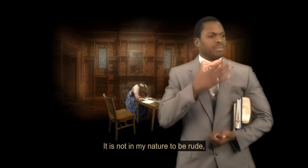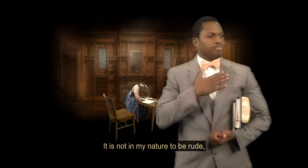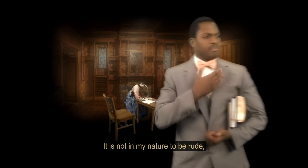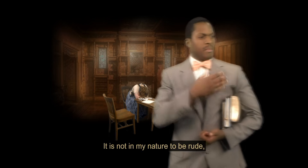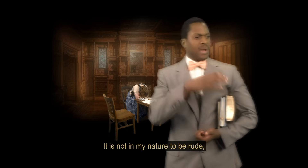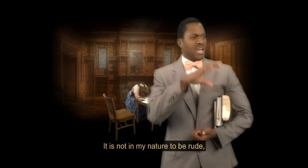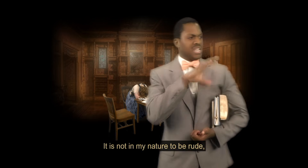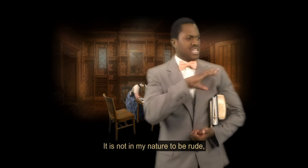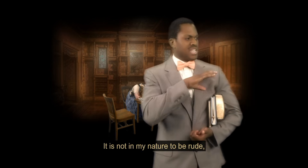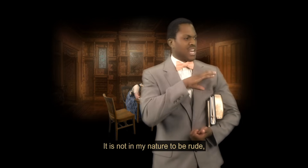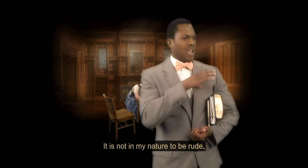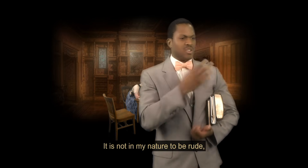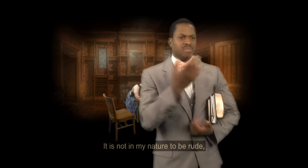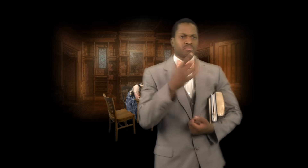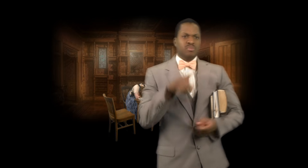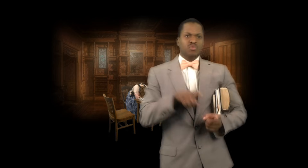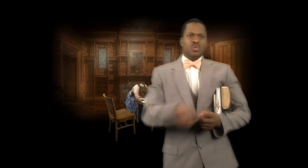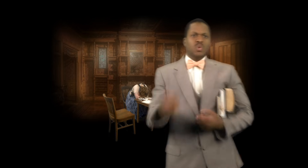It's not my nature to be rude,